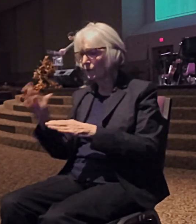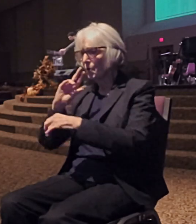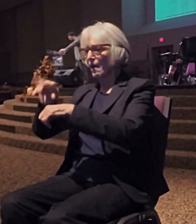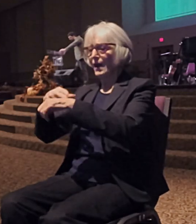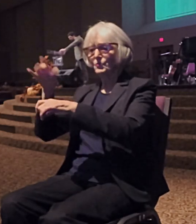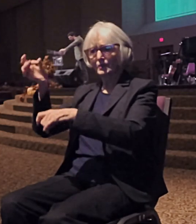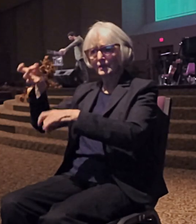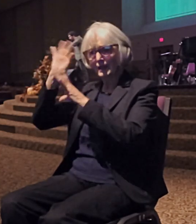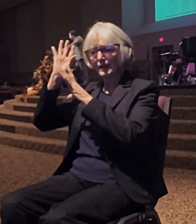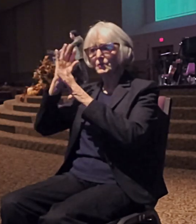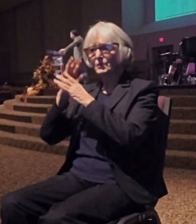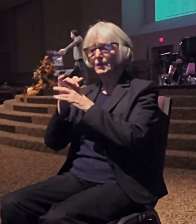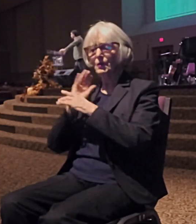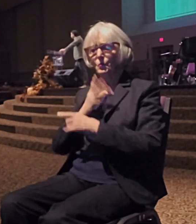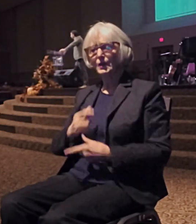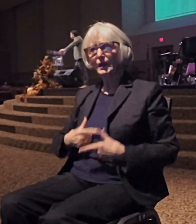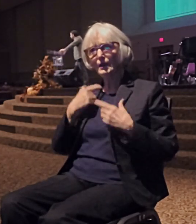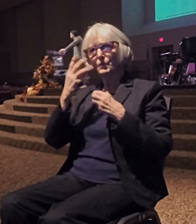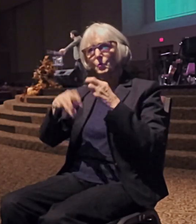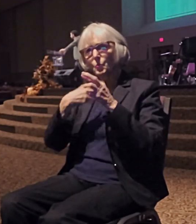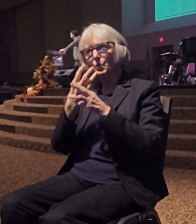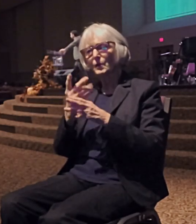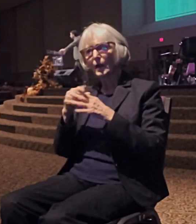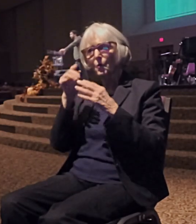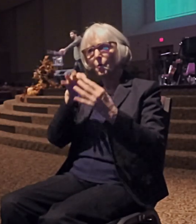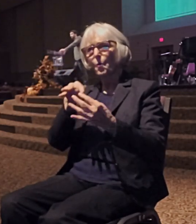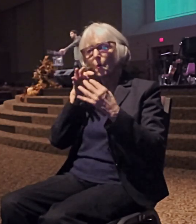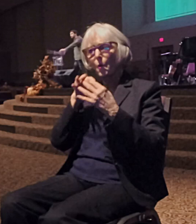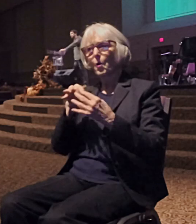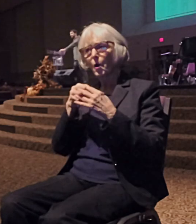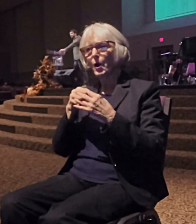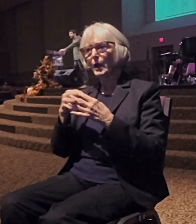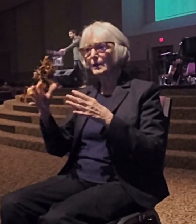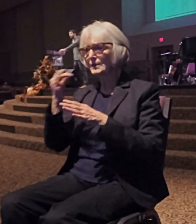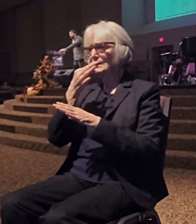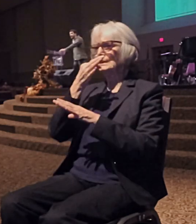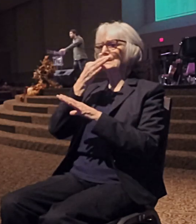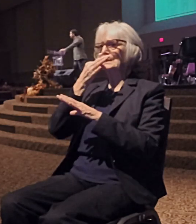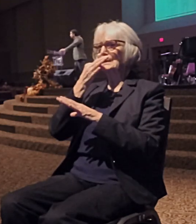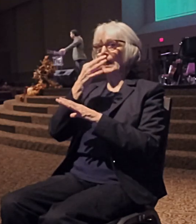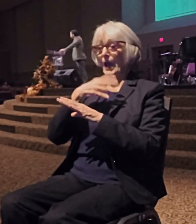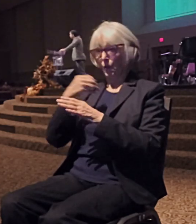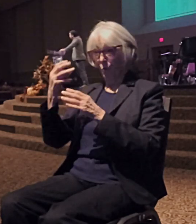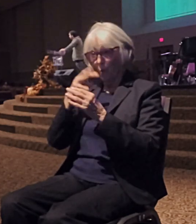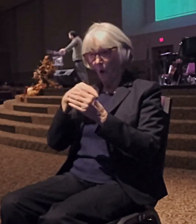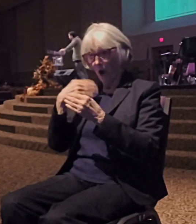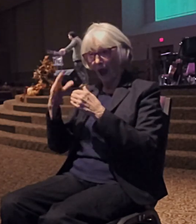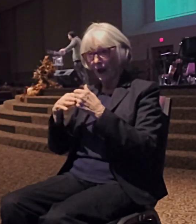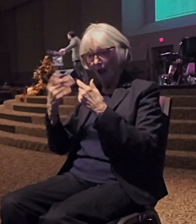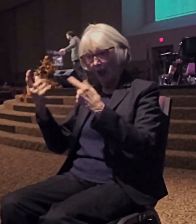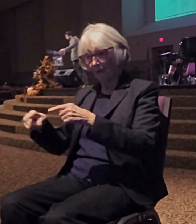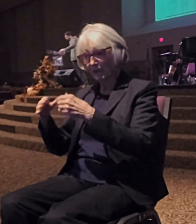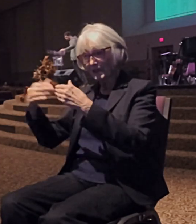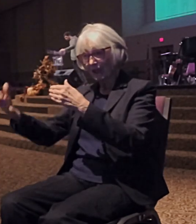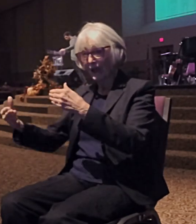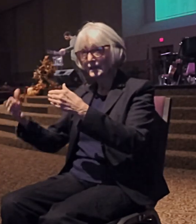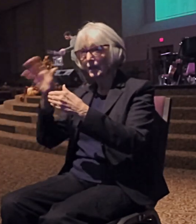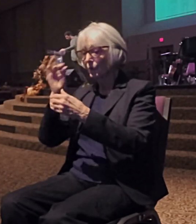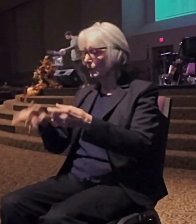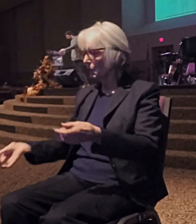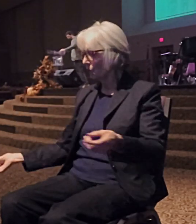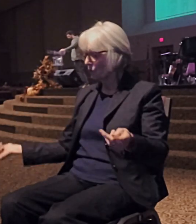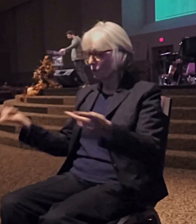disasters. We live in a world where war is on the brink, and when war comes this next time, it will not be a war like anything mankind has ever